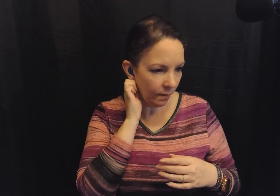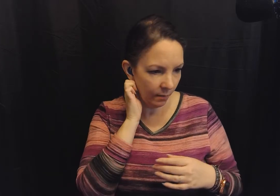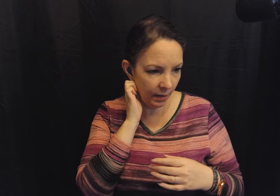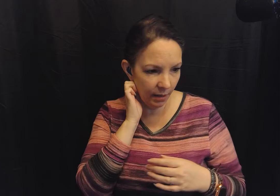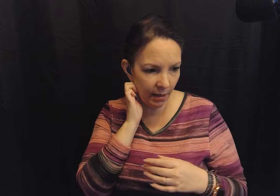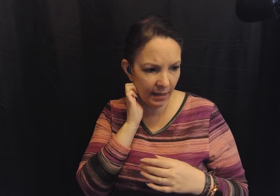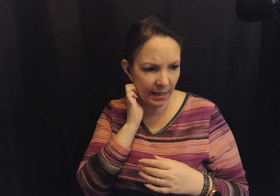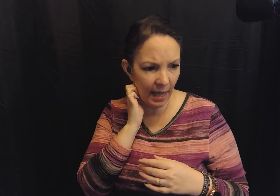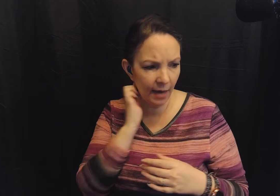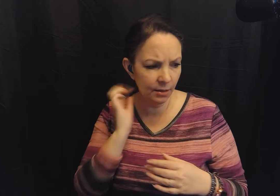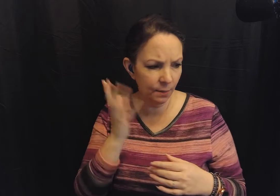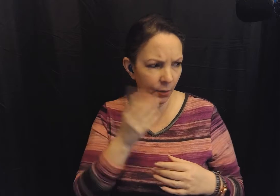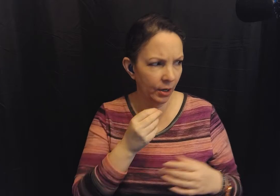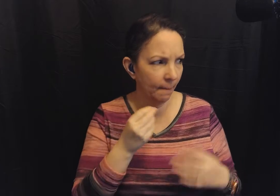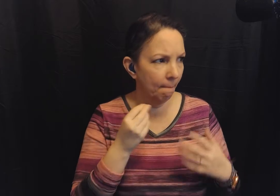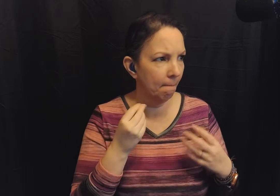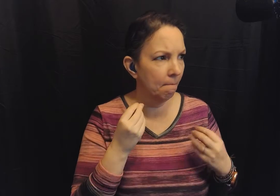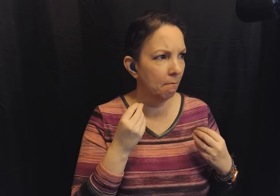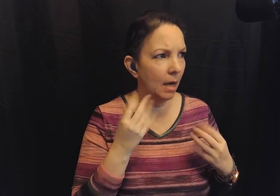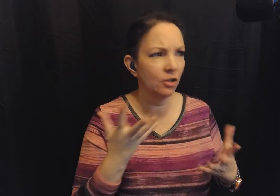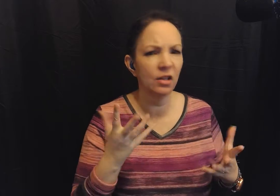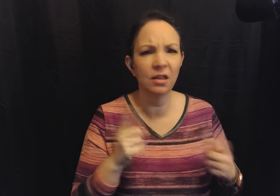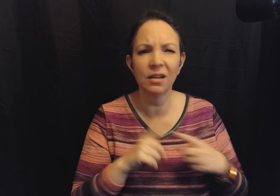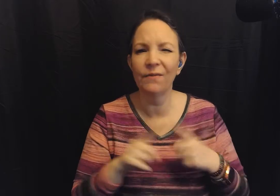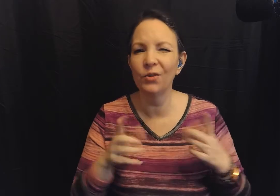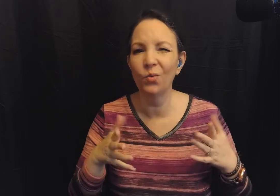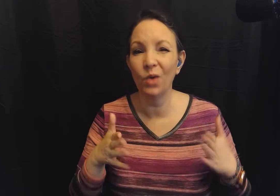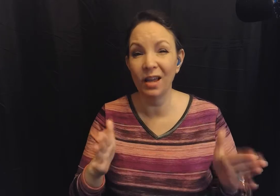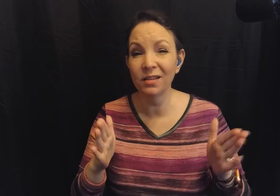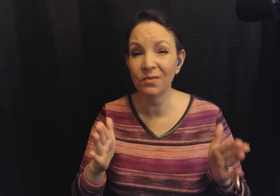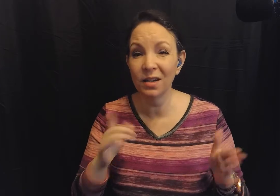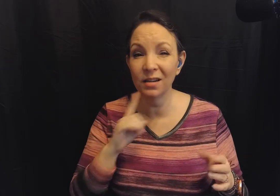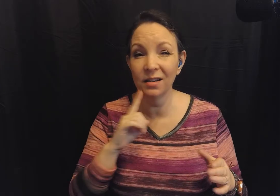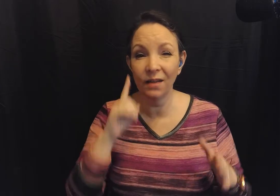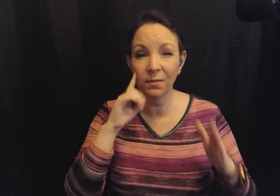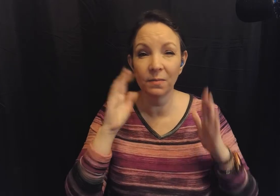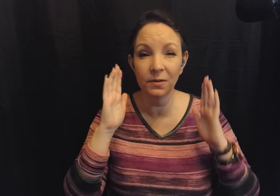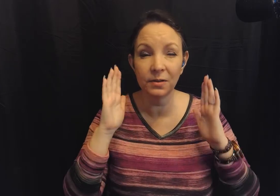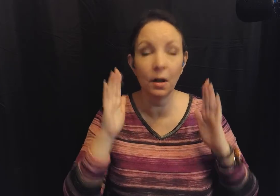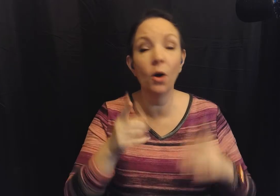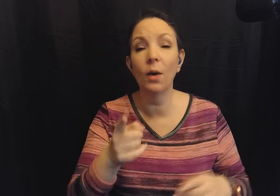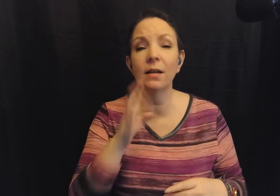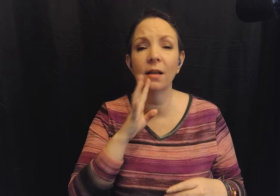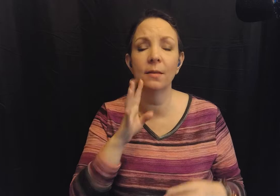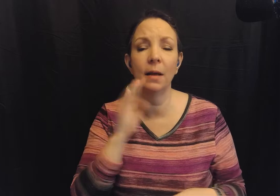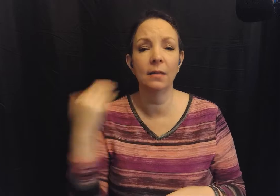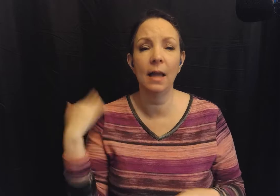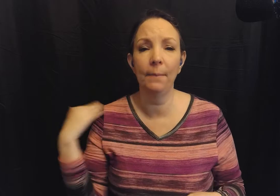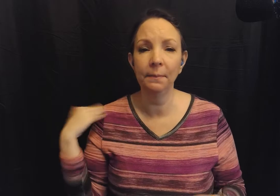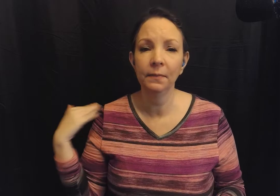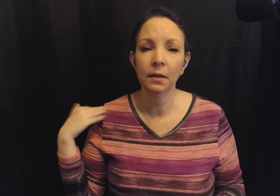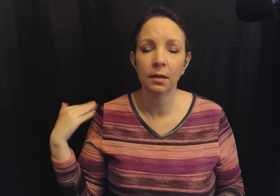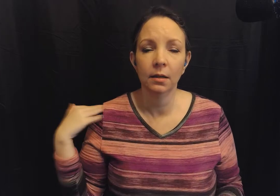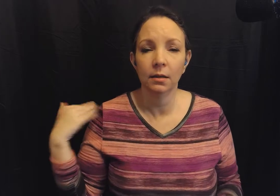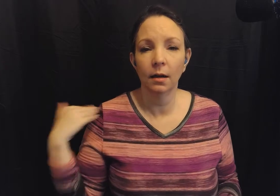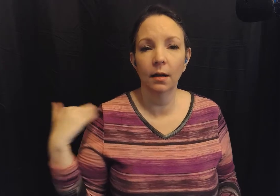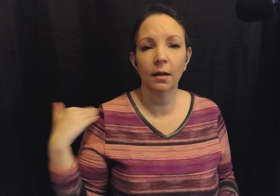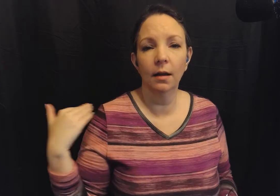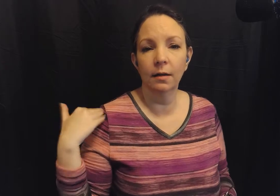I think that is pretty much the different ways we can do a deaf person. Oh, I talked about tapping.